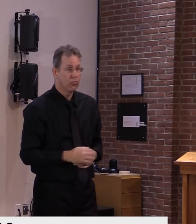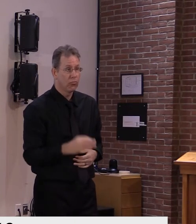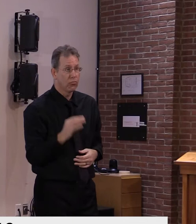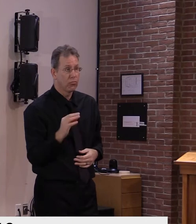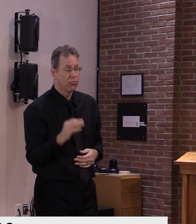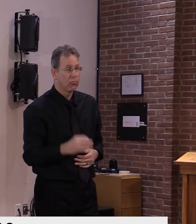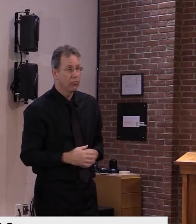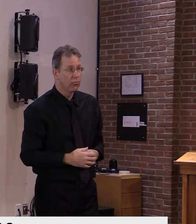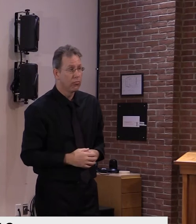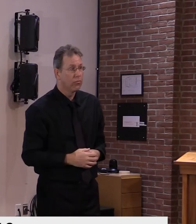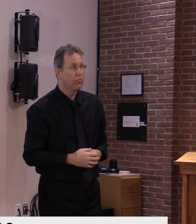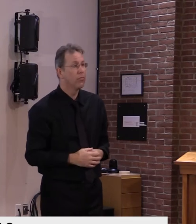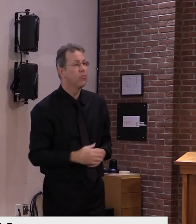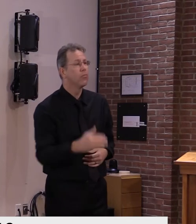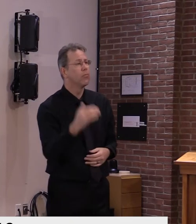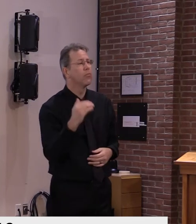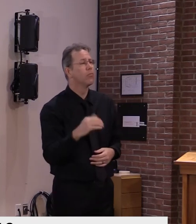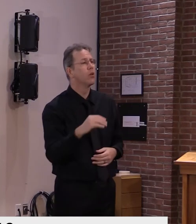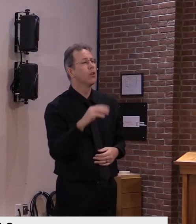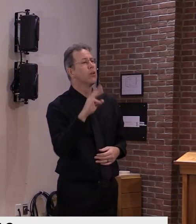Pat, WCAS.